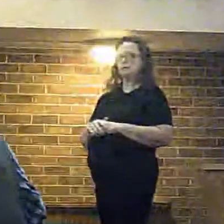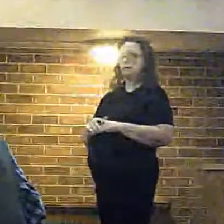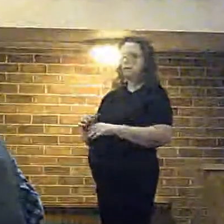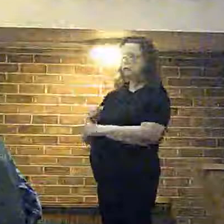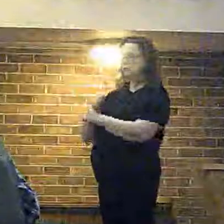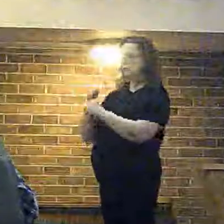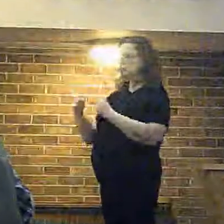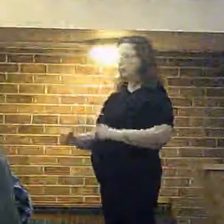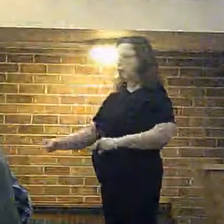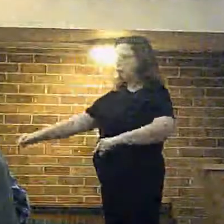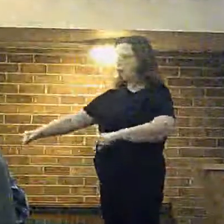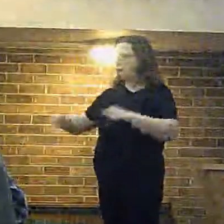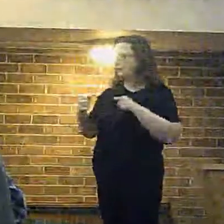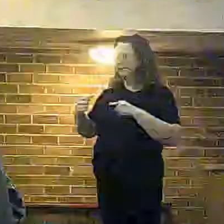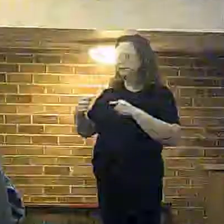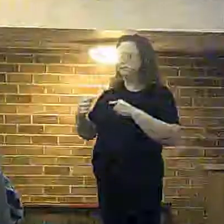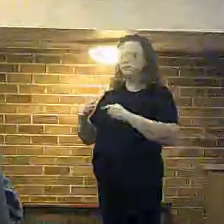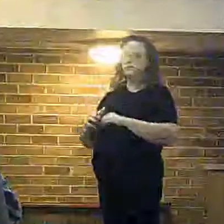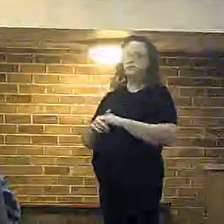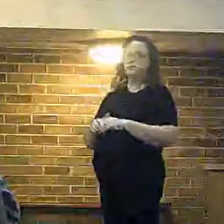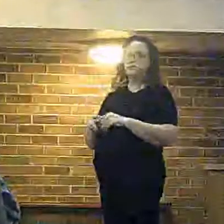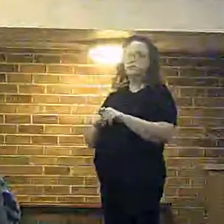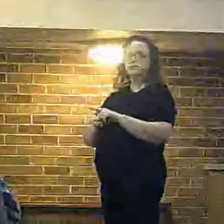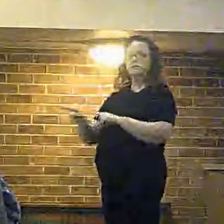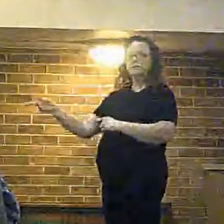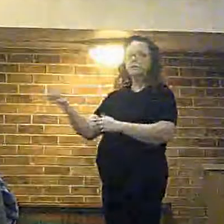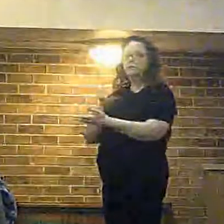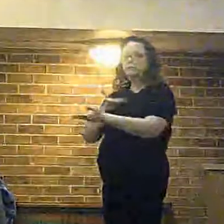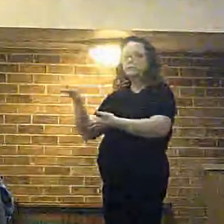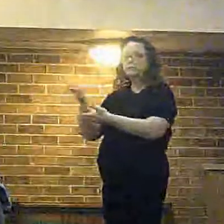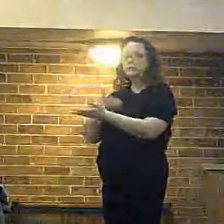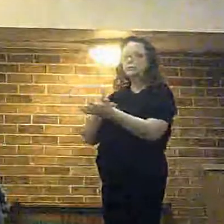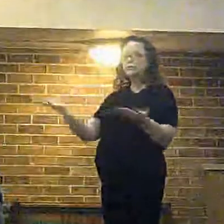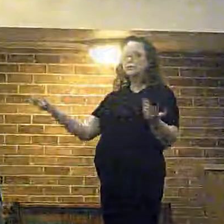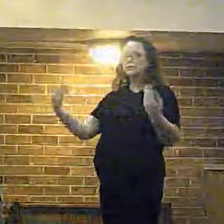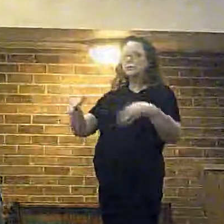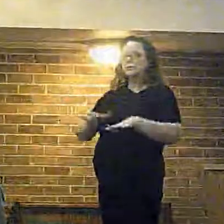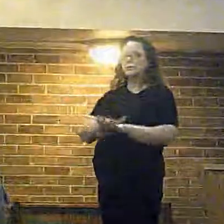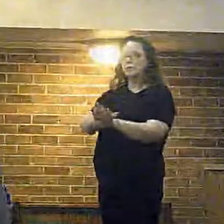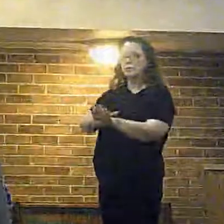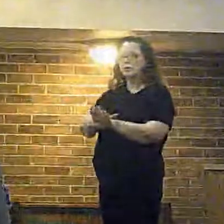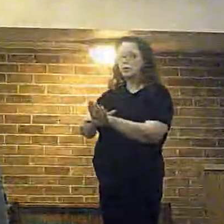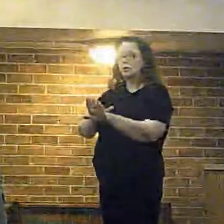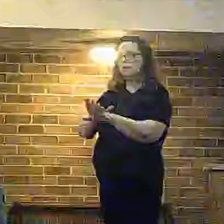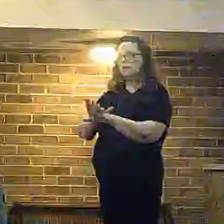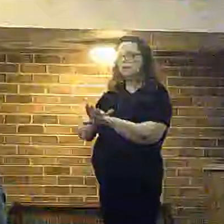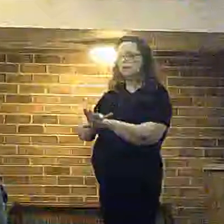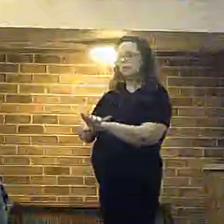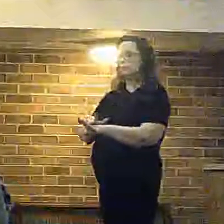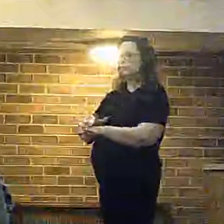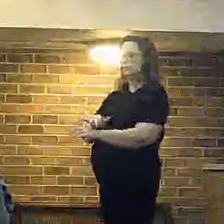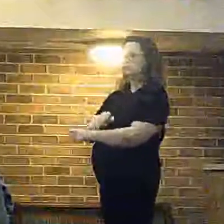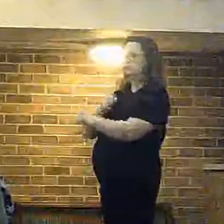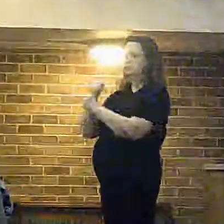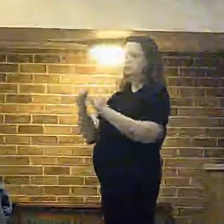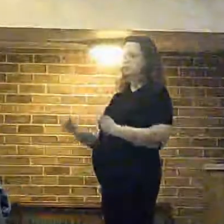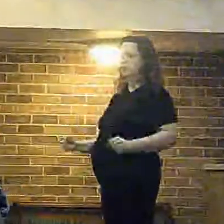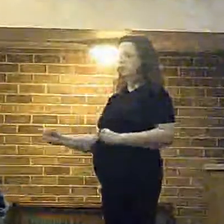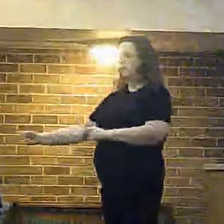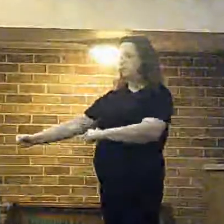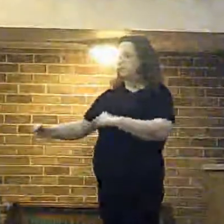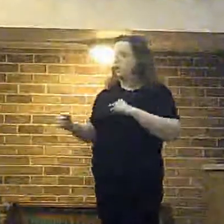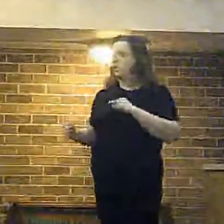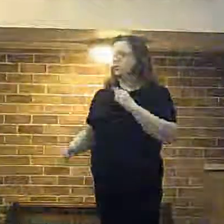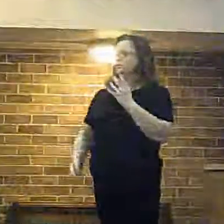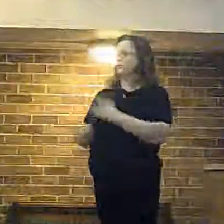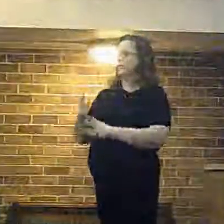proposal. However, if the specific consultation on the merger was strongly opposed by the local community, the alternative